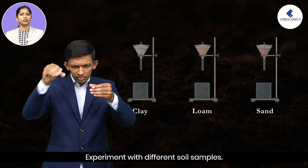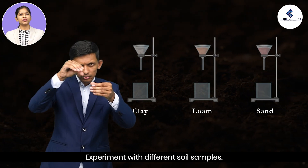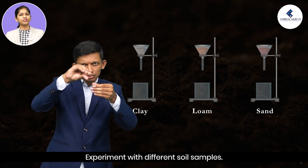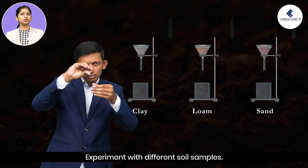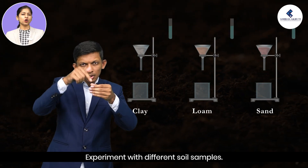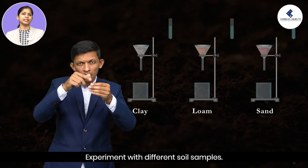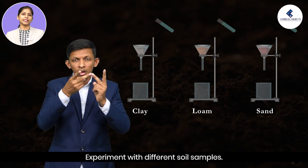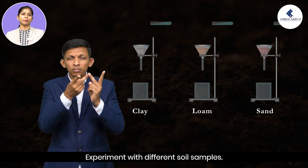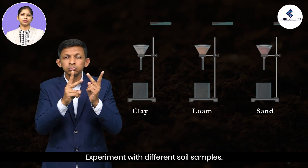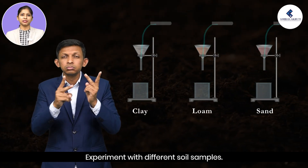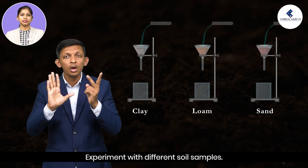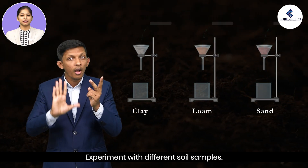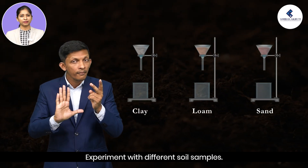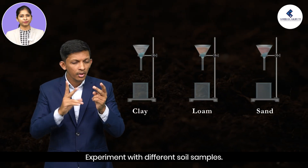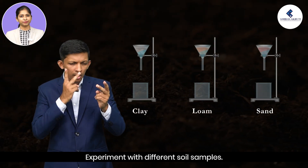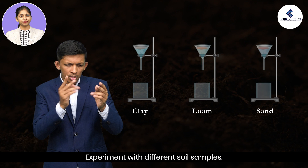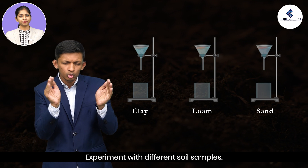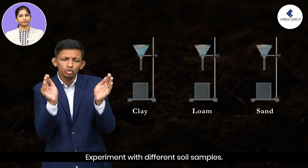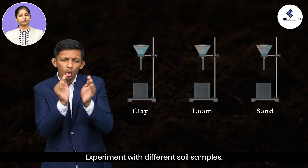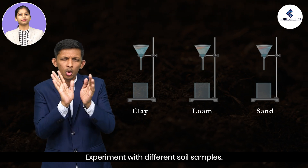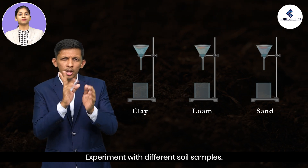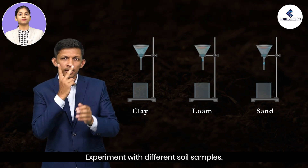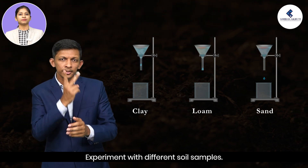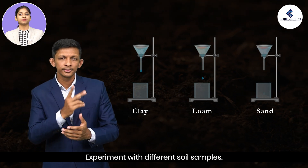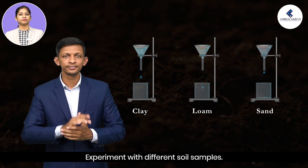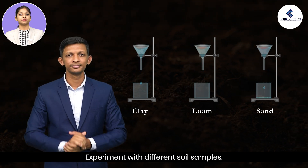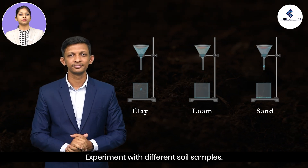Experiment with different soil samples.